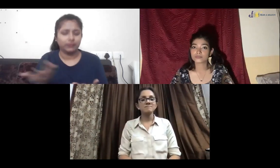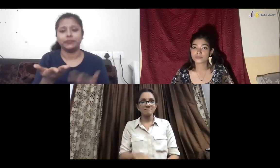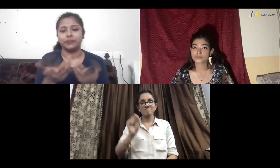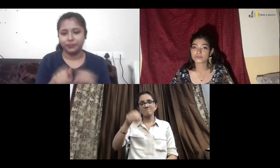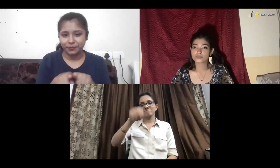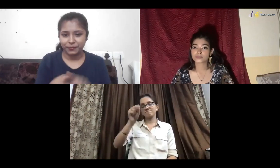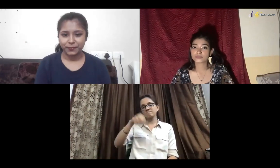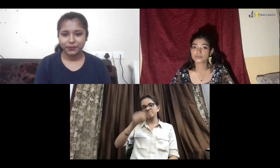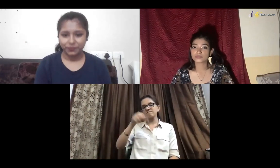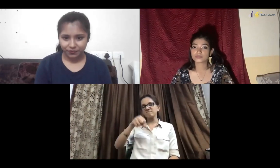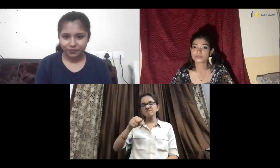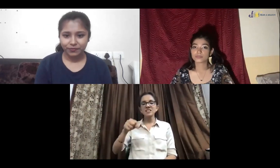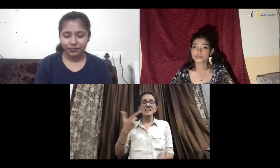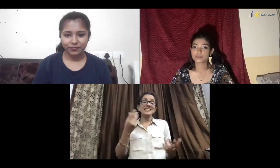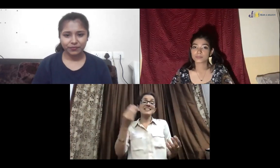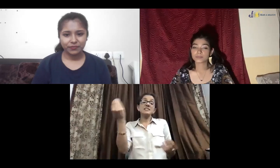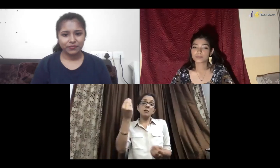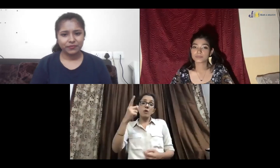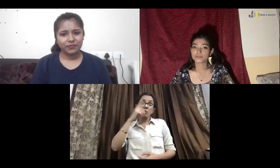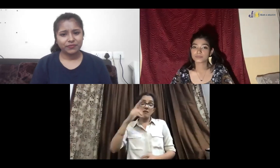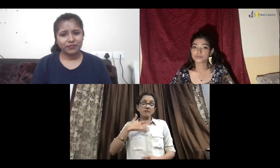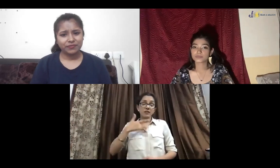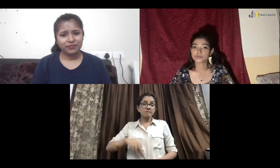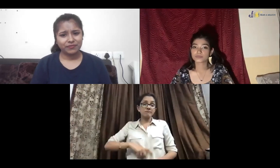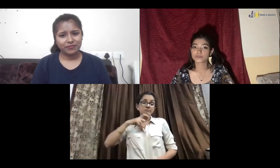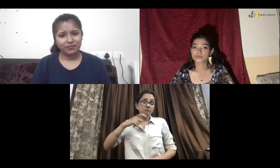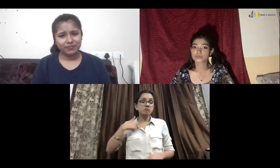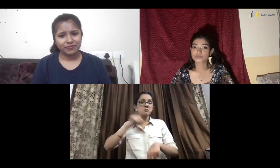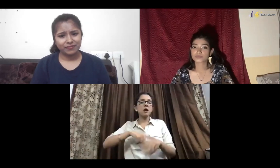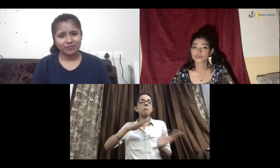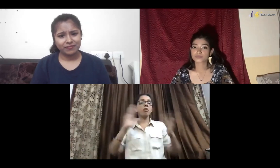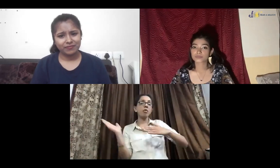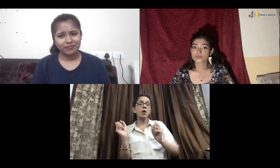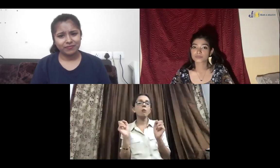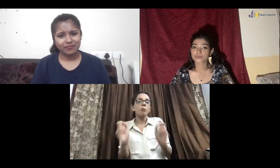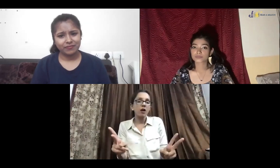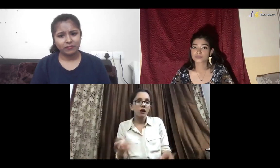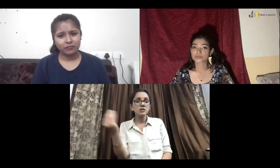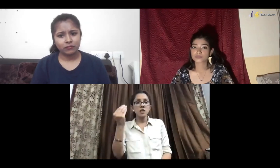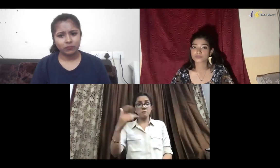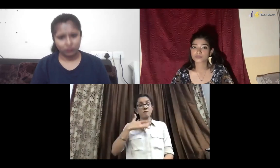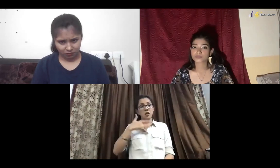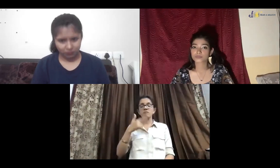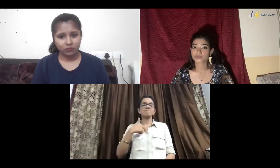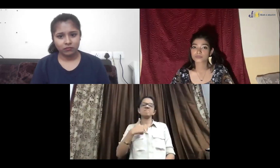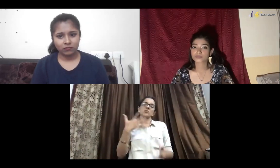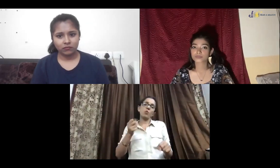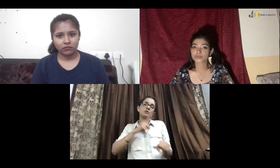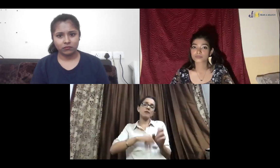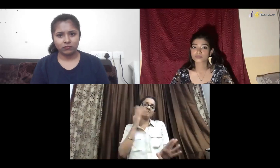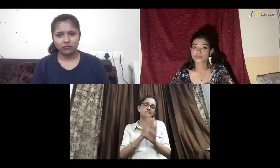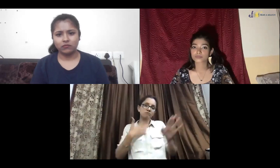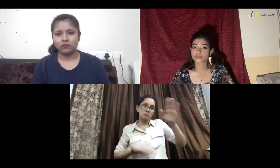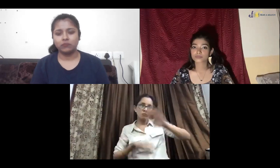The point where women are safe, how we can change, they are mocking to them. Yes, so some women are confident and they can